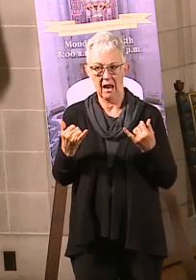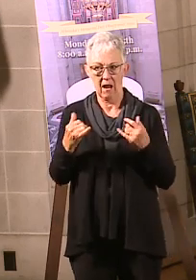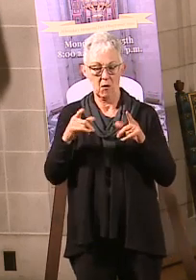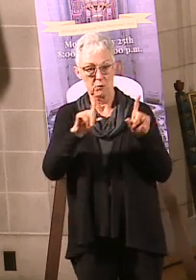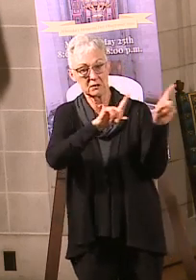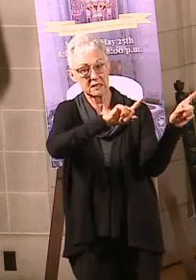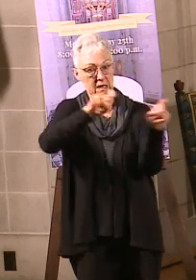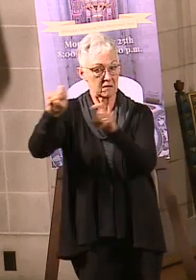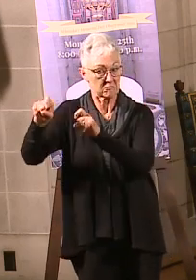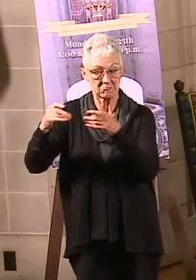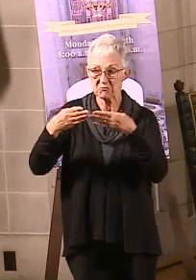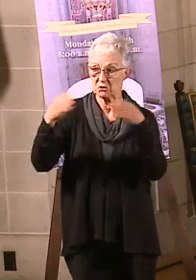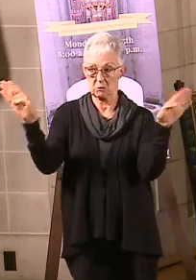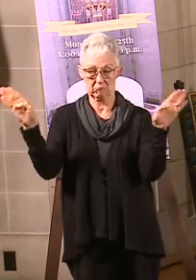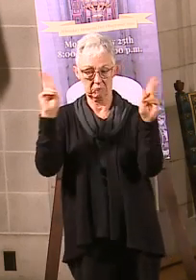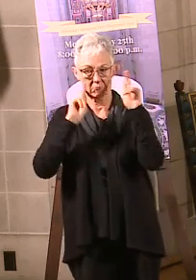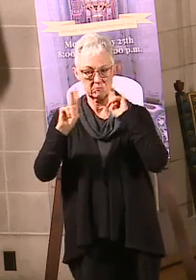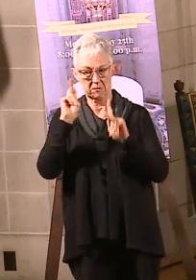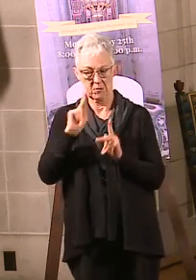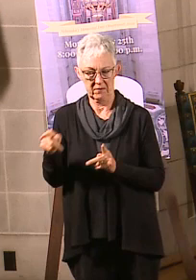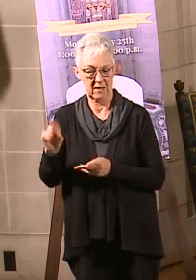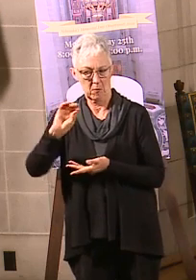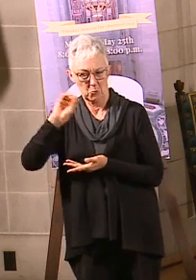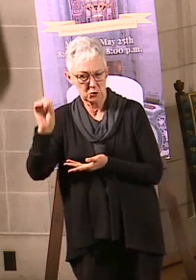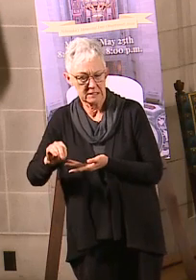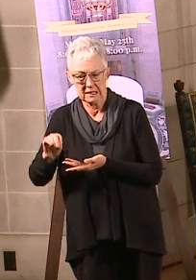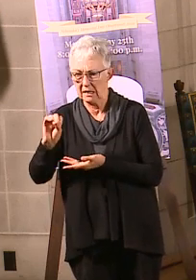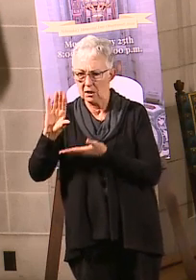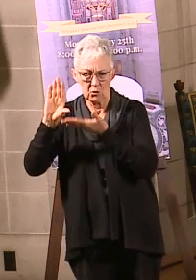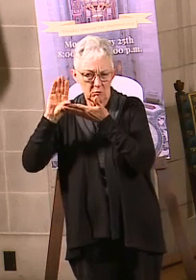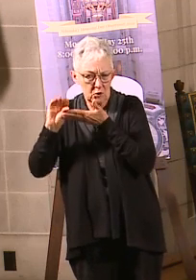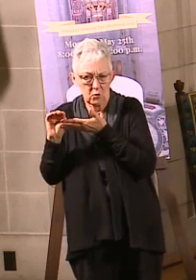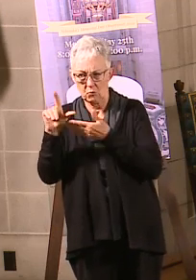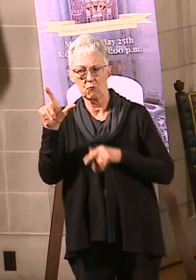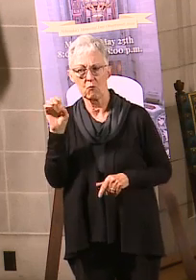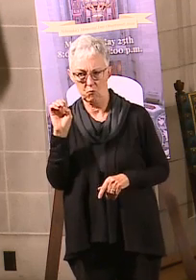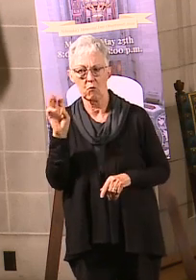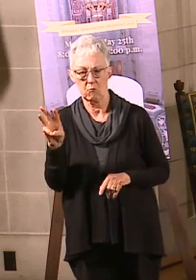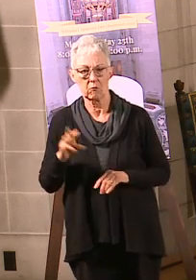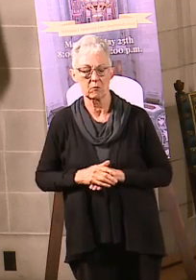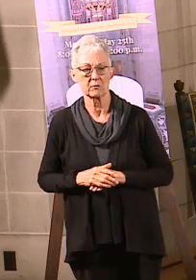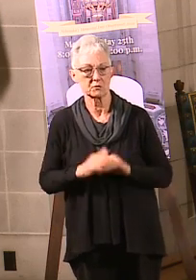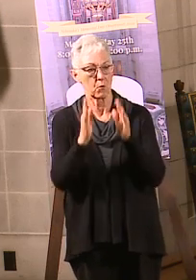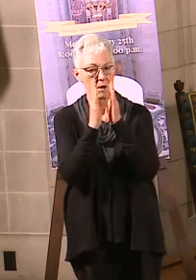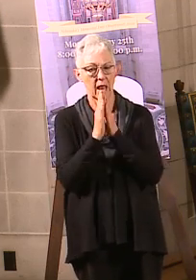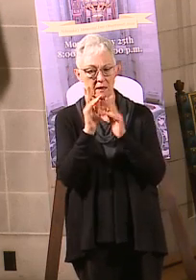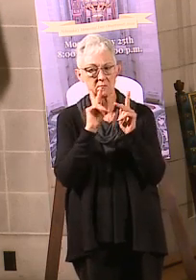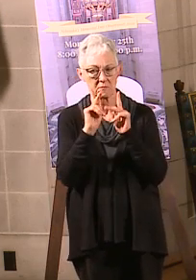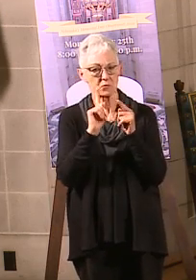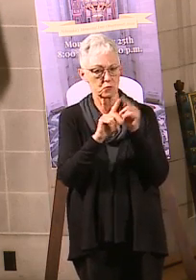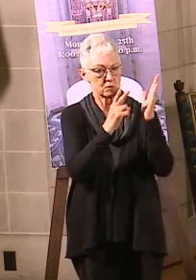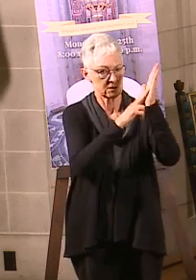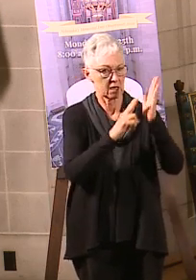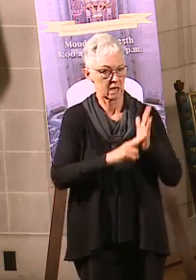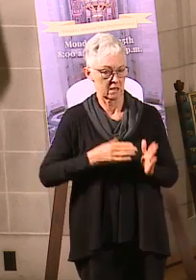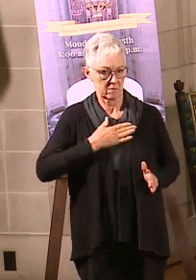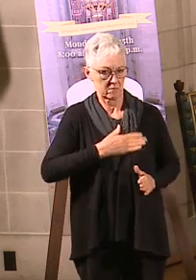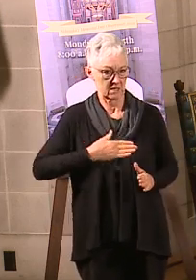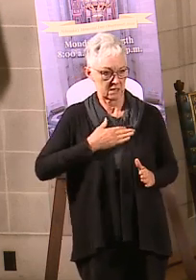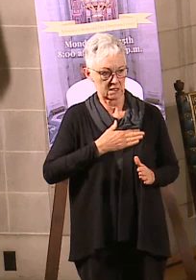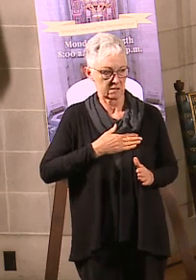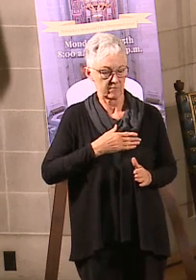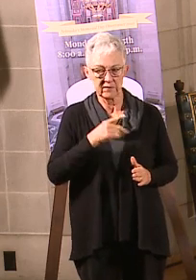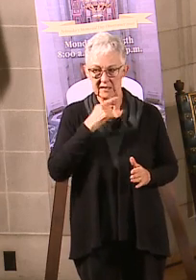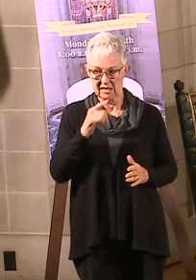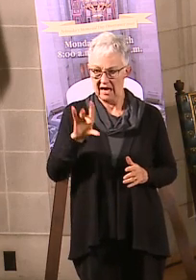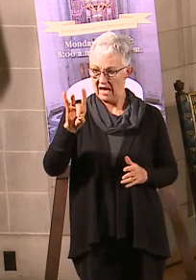So again, we want people to sign up. And if you look at our first couple days, we've had not quite 80% of